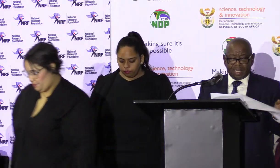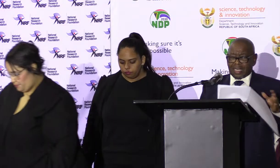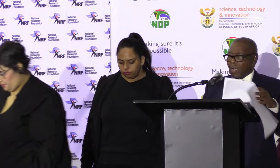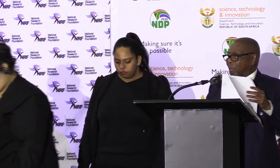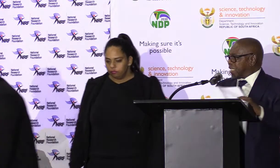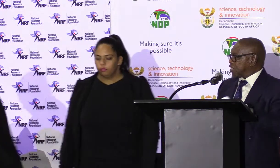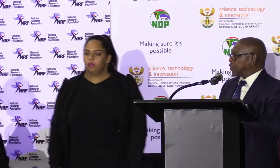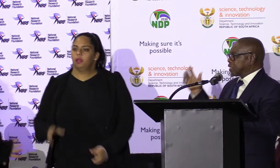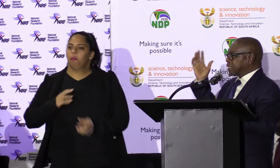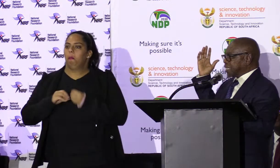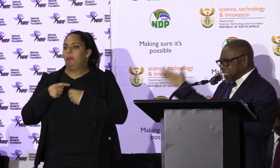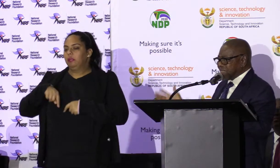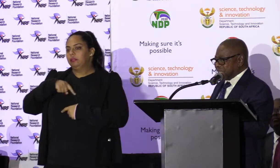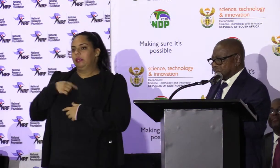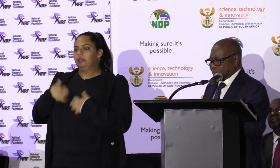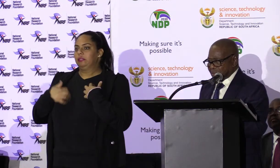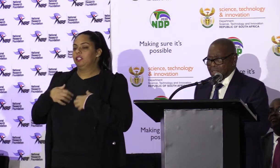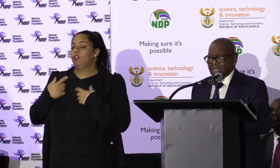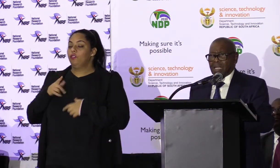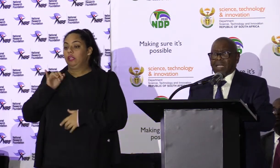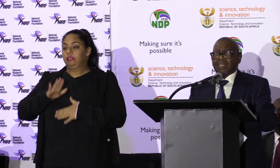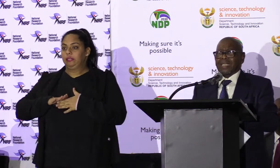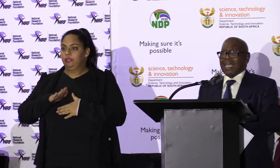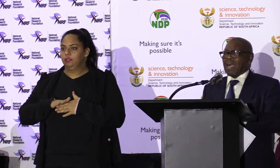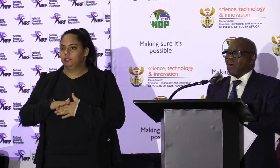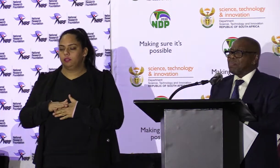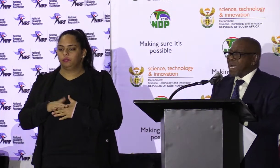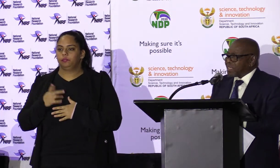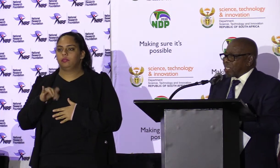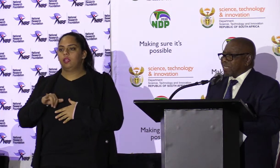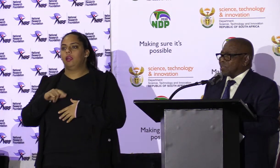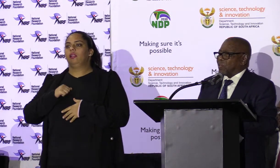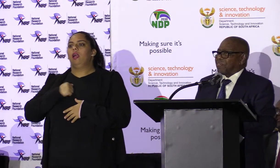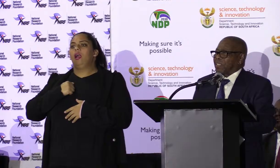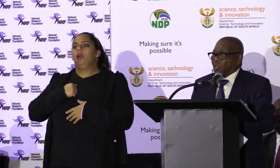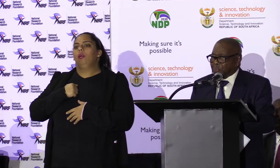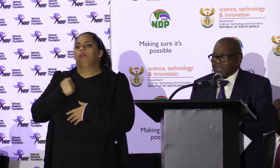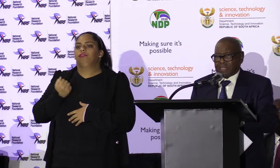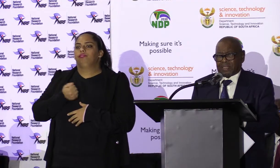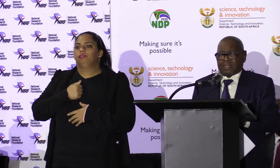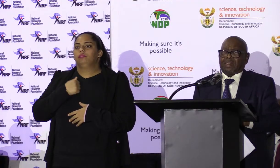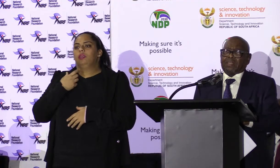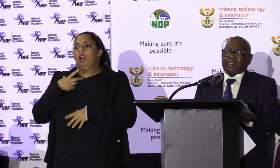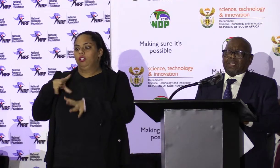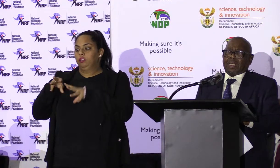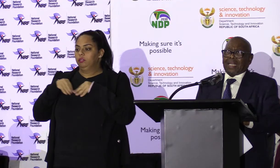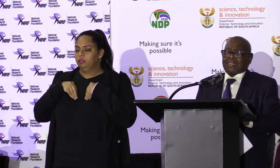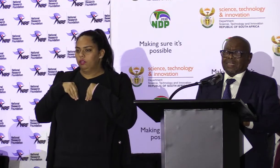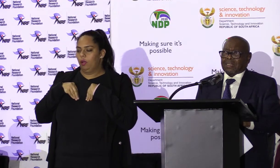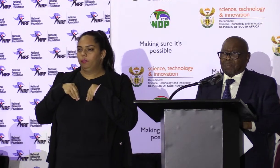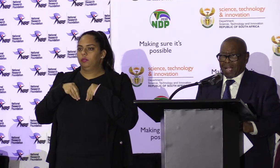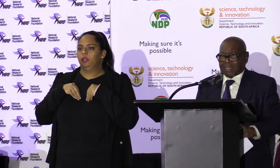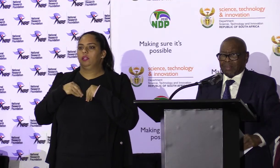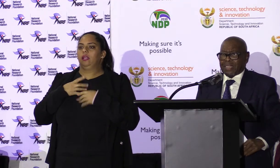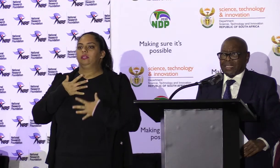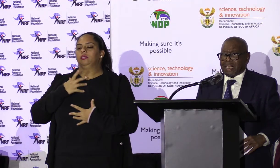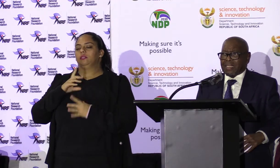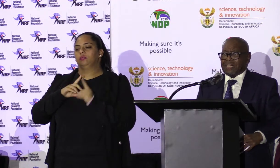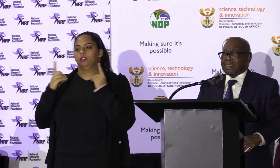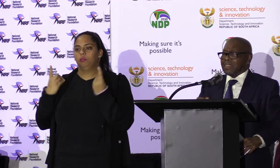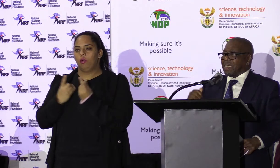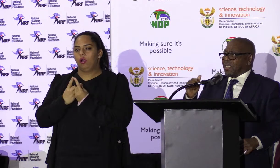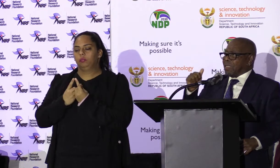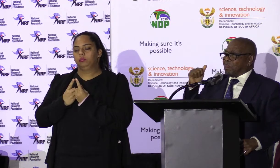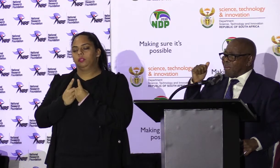excited. Now, it is for this reason that our mantra that we've adopted as the